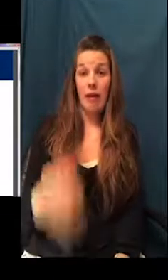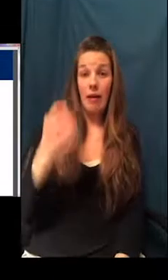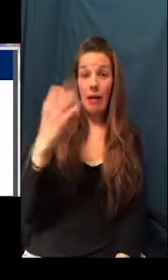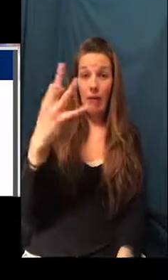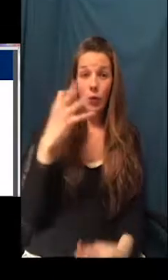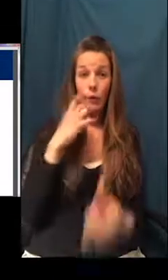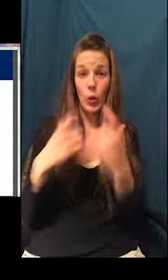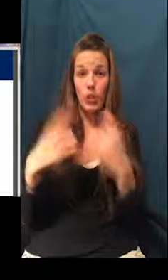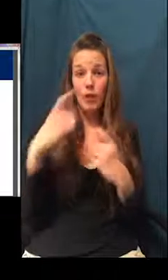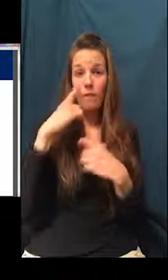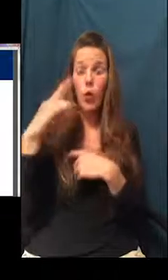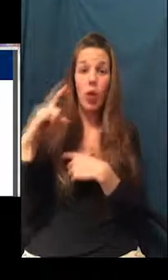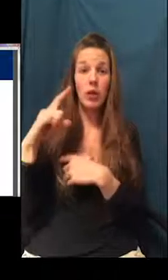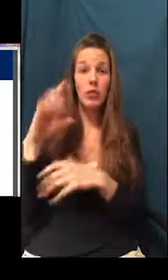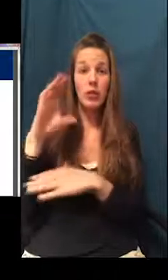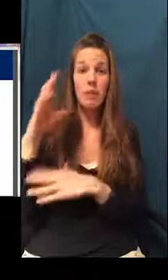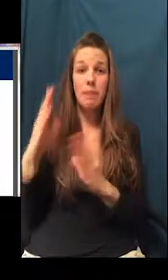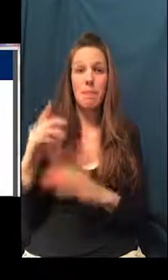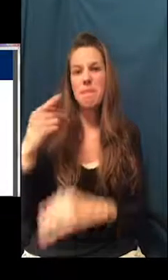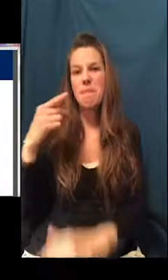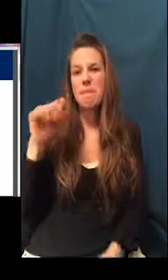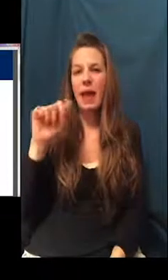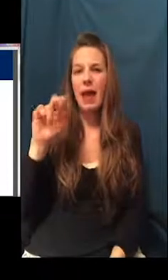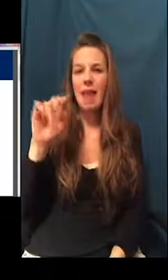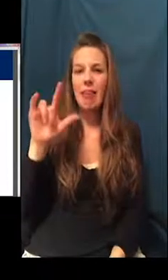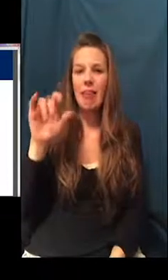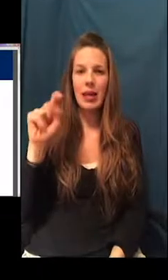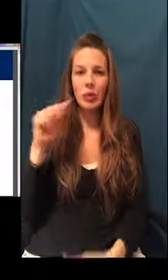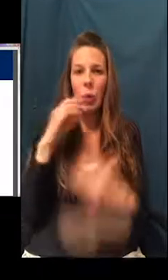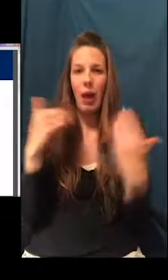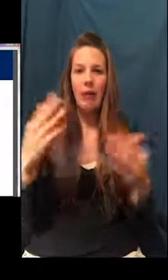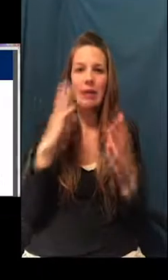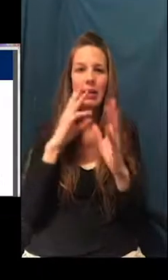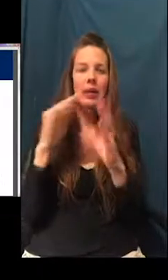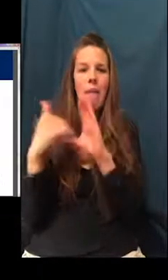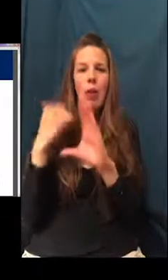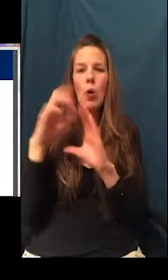If you have a question for the panelists, you can go ahead and email it or chat now.